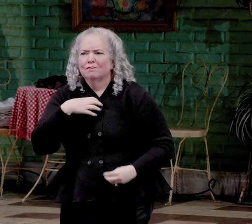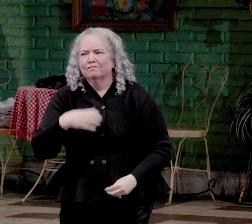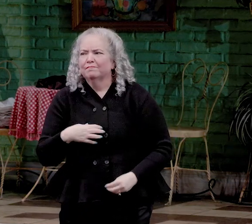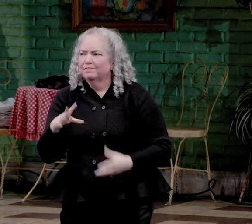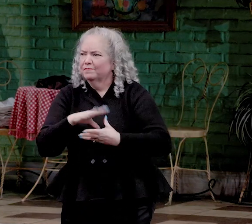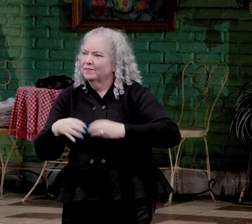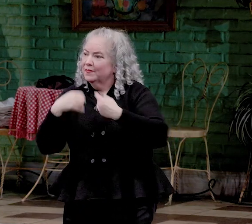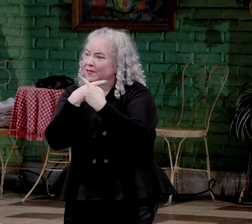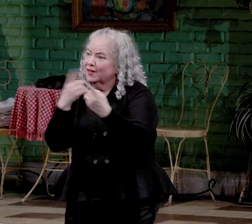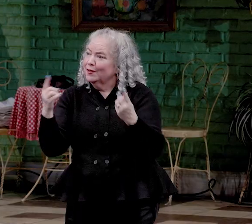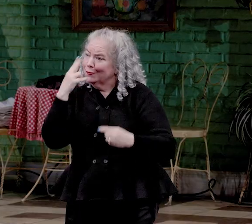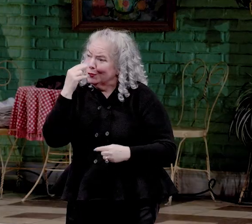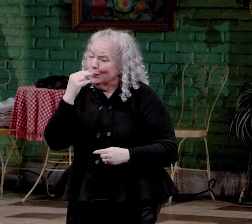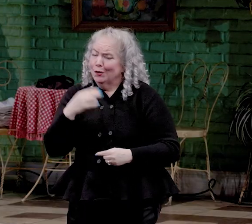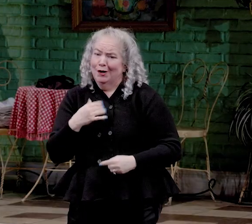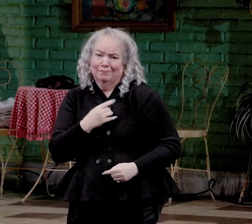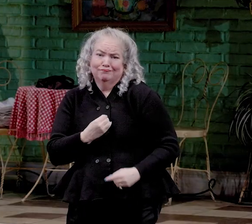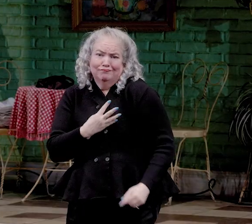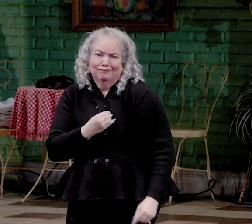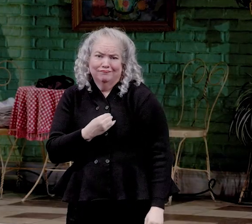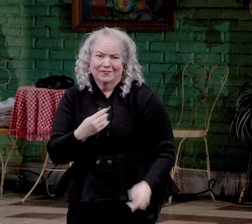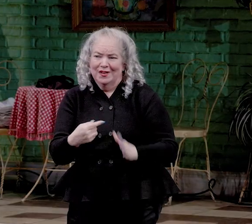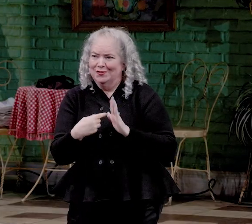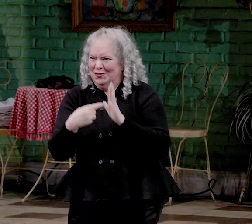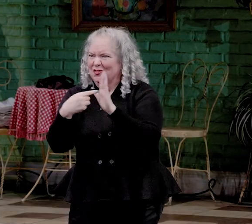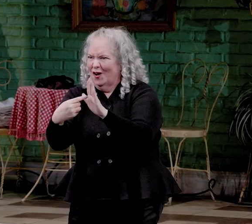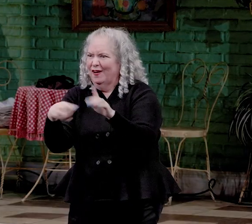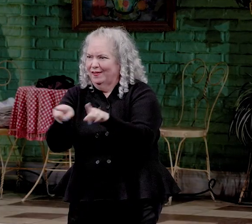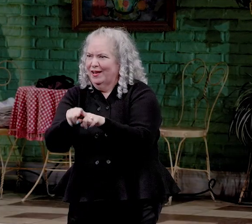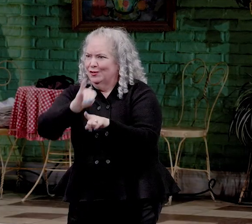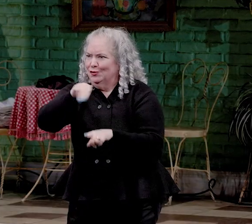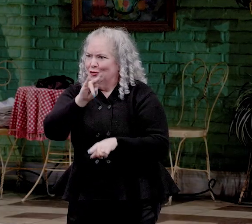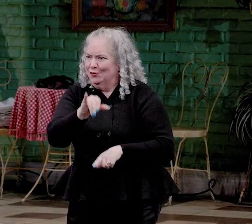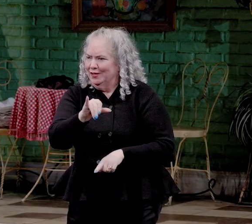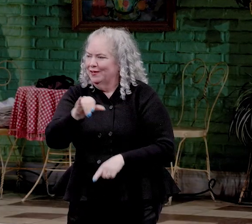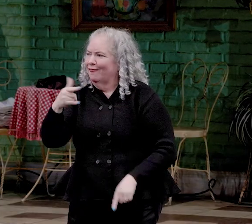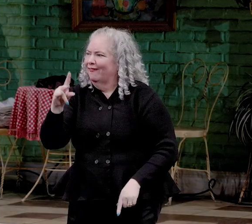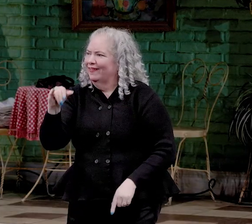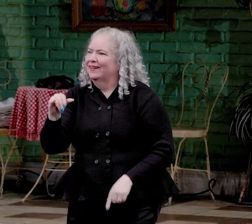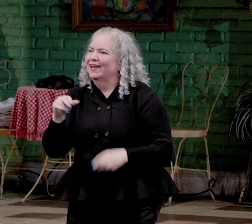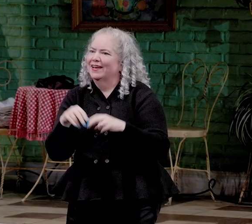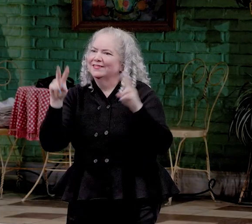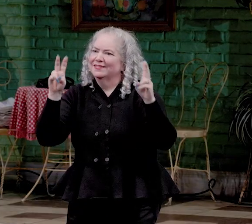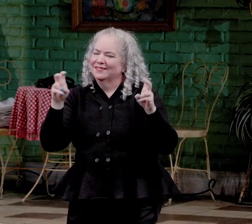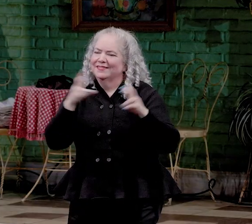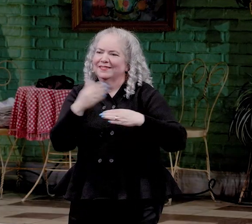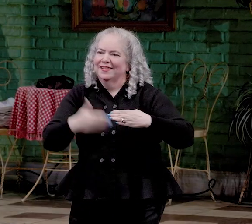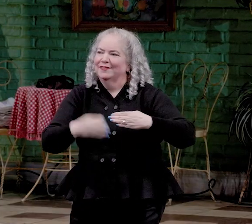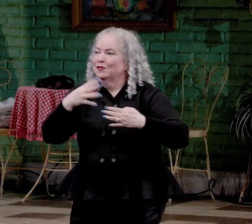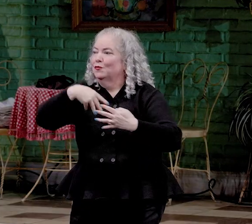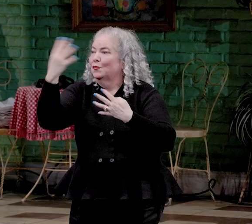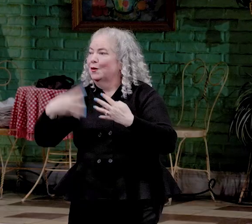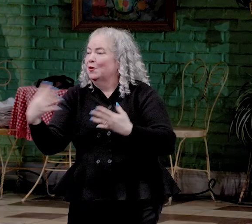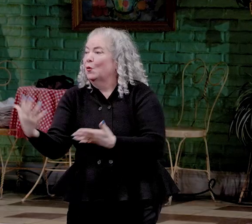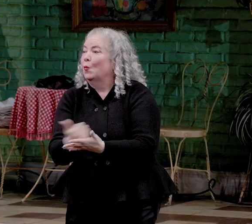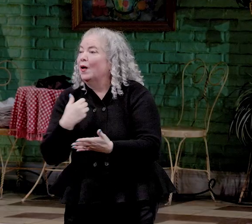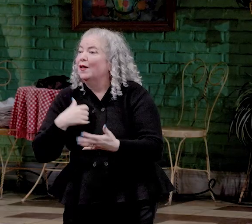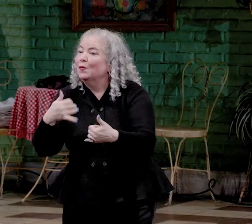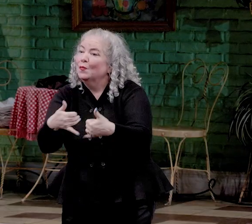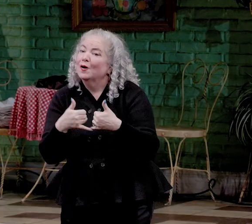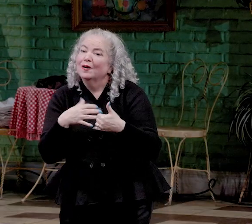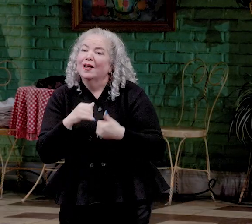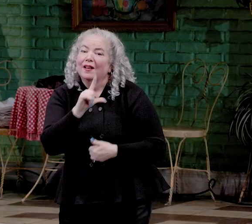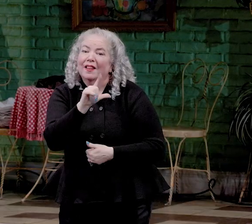humor, and heart. She also starred as Garland on stage in End of the Rainbow, winning Chicago's Jeff Award and Los